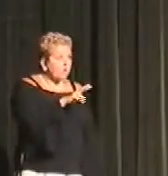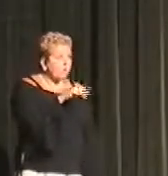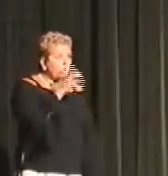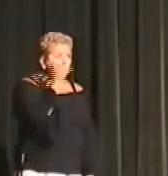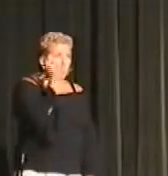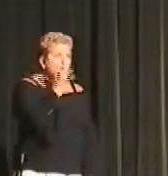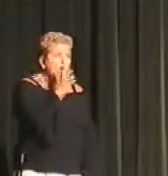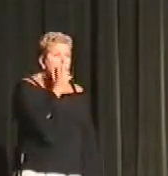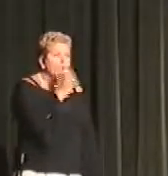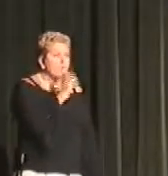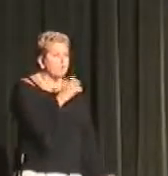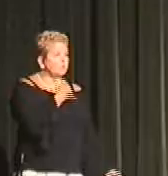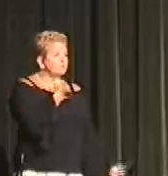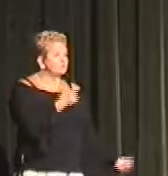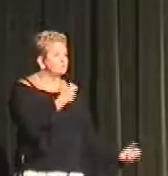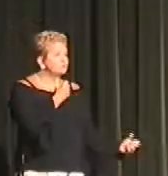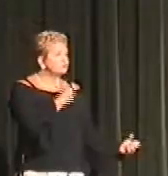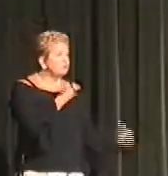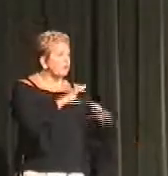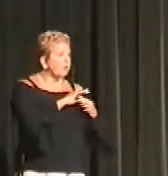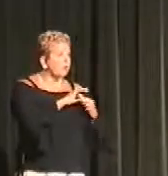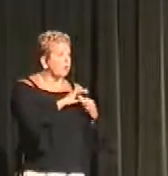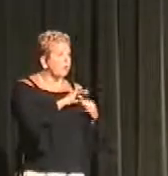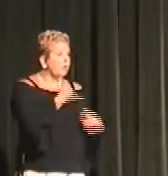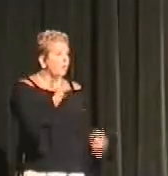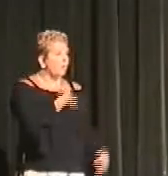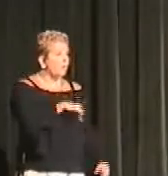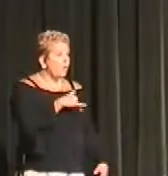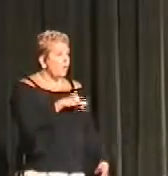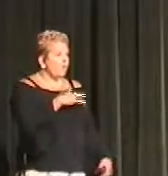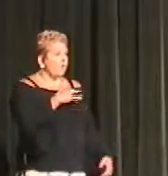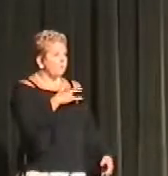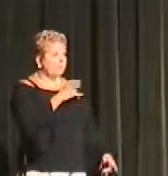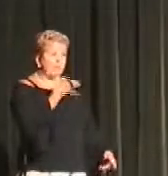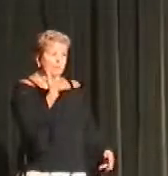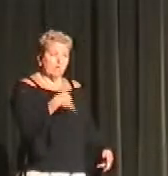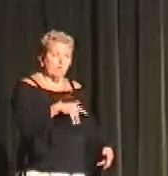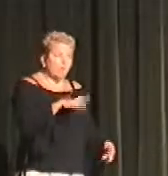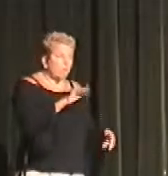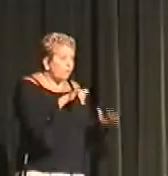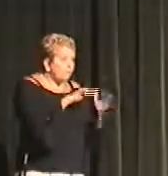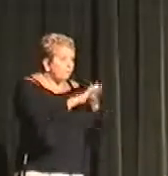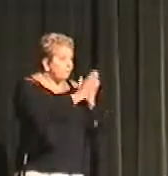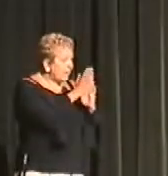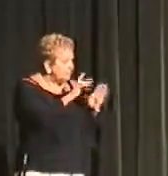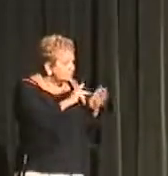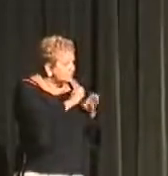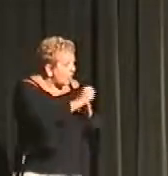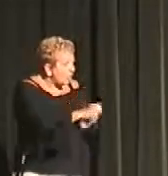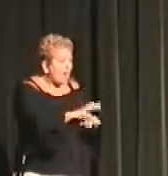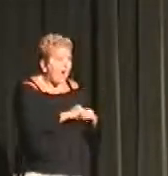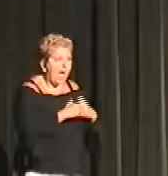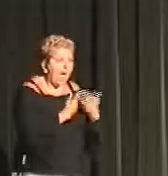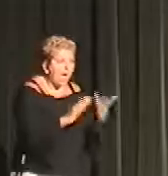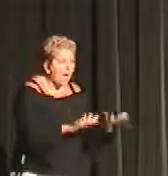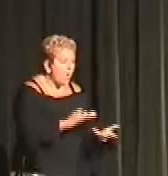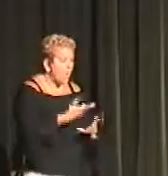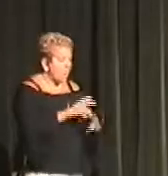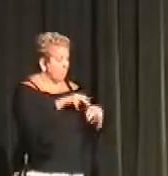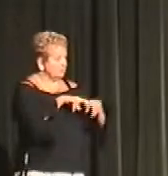gave you a lot of hope. You know, they came from incredible places and they'd experienced incredible things. And, you know, I would sit there and I would hear some of them and they'd say, you know, today I